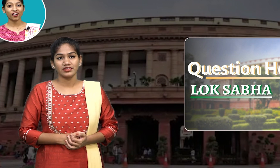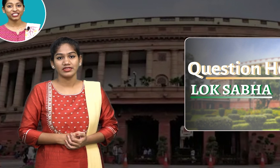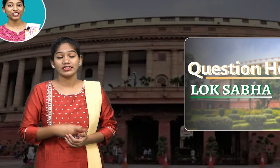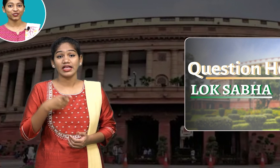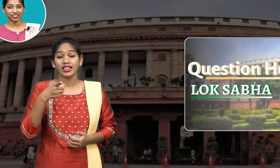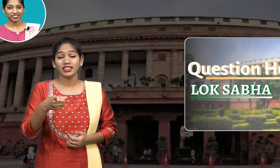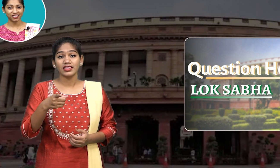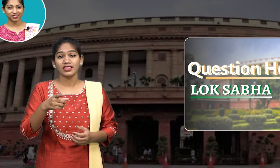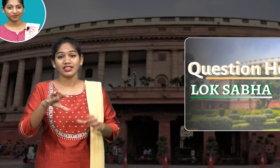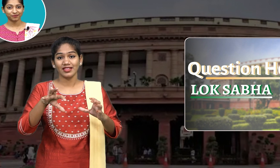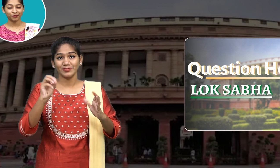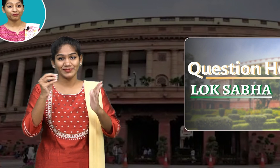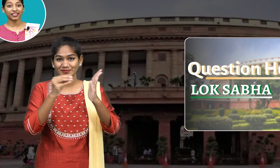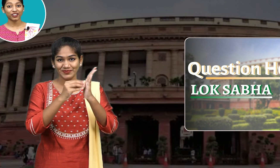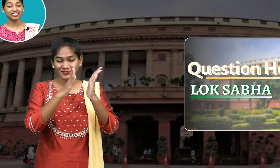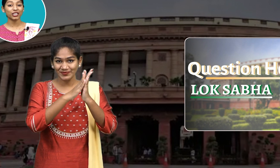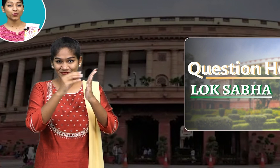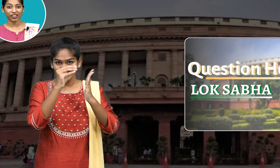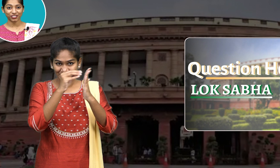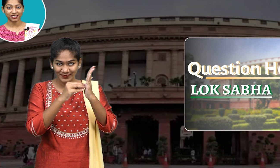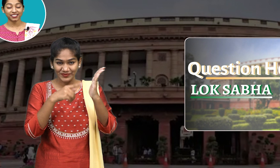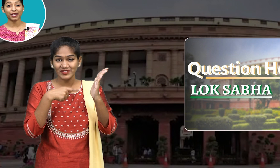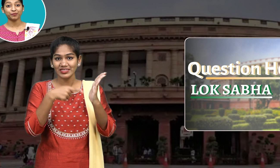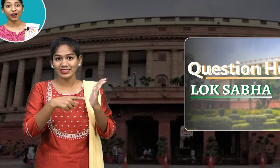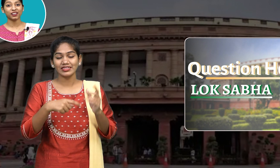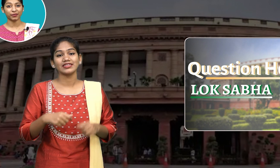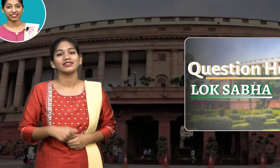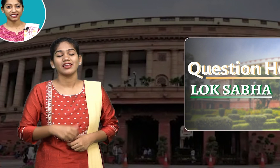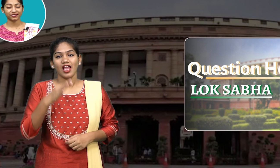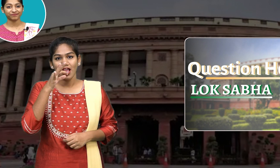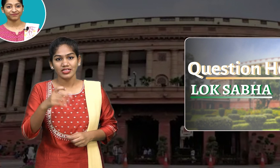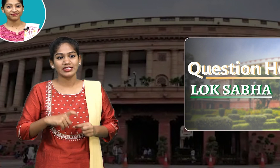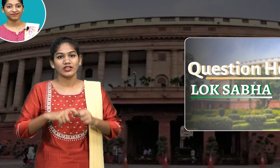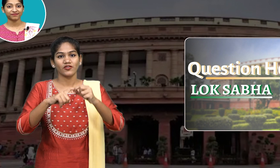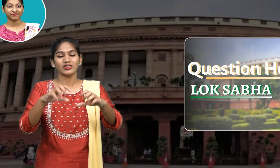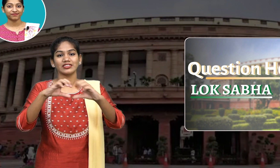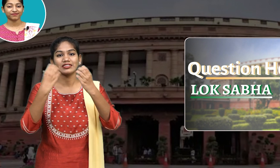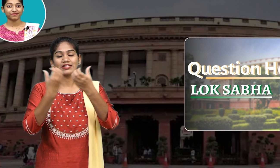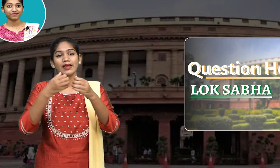their constituencies by raising questions in Parliament.